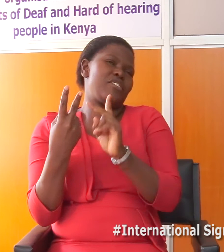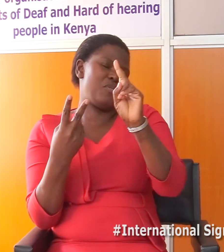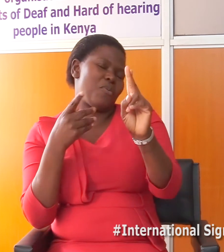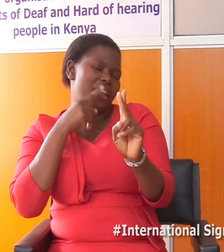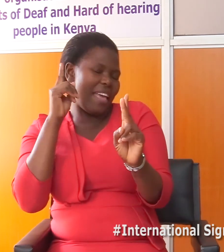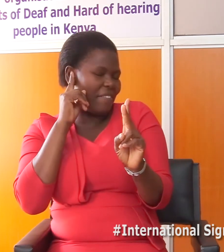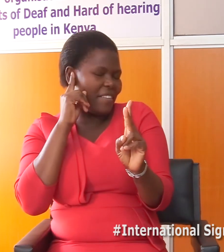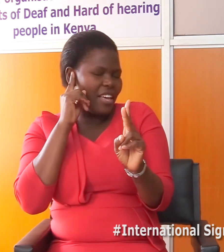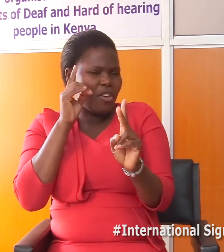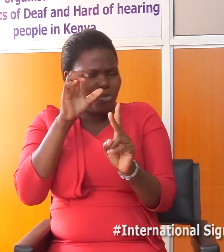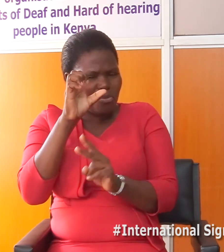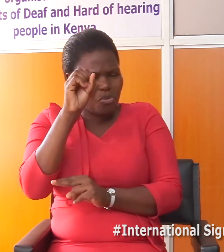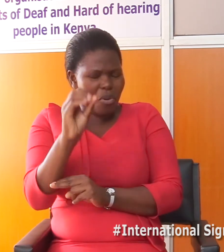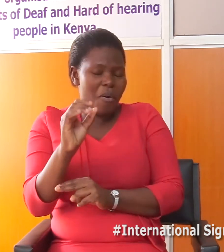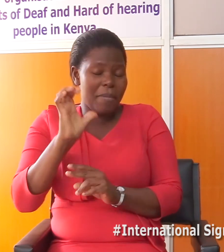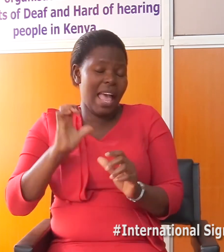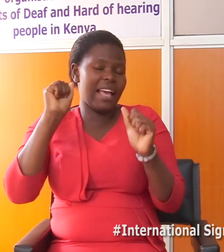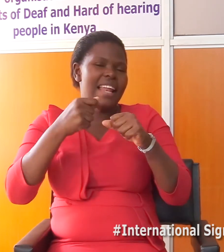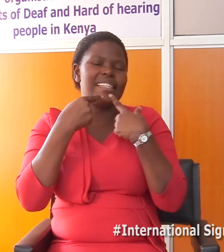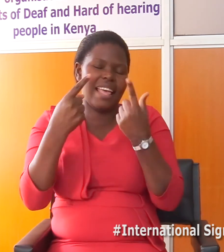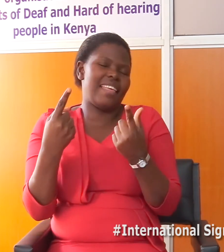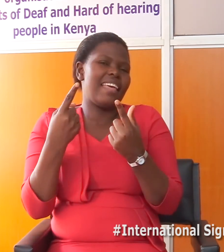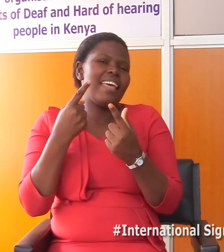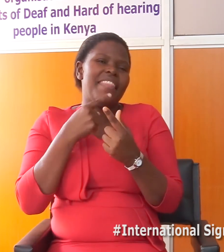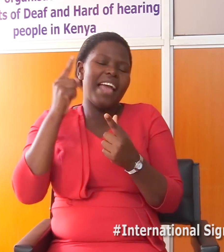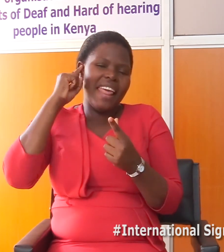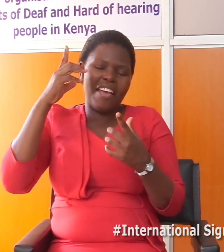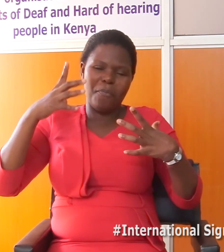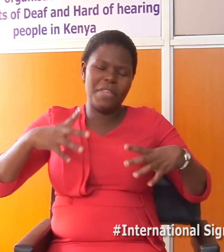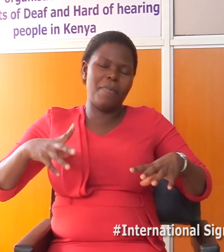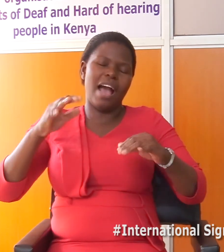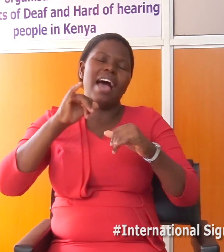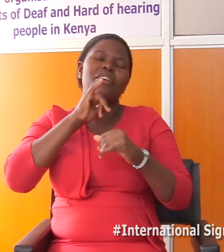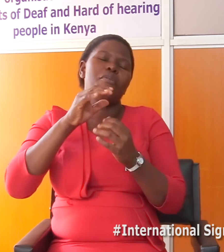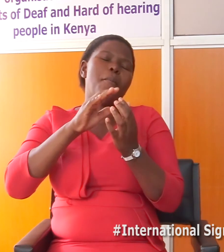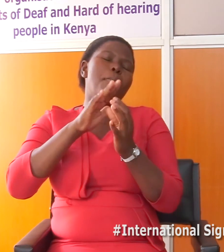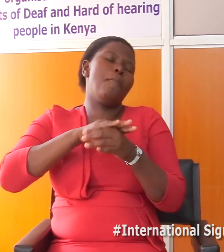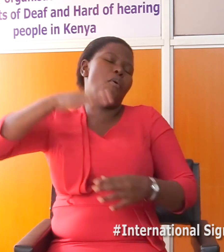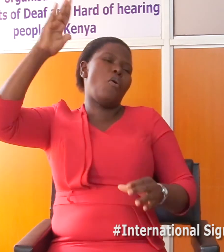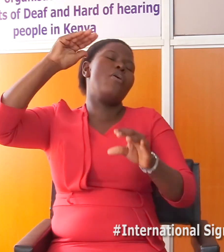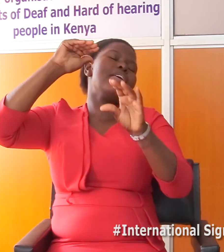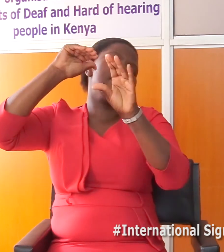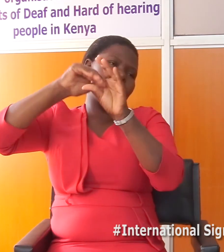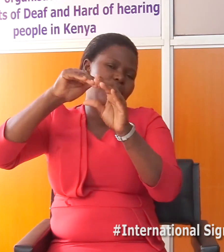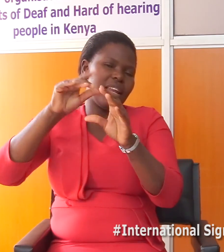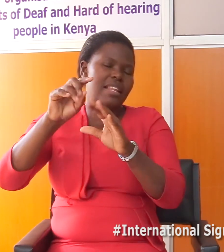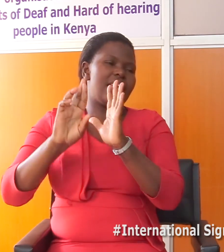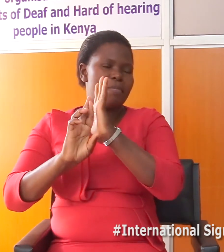they have only two. Let me talk of two counties that have representation of the deaf county. It recognizes the